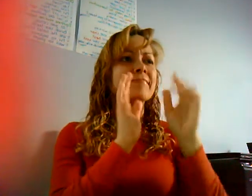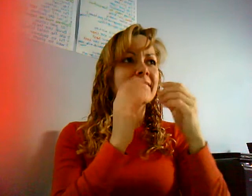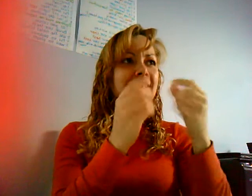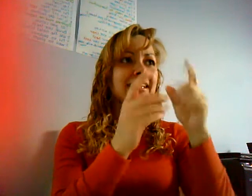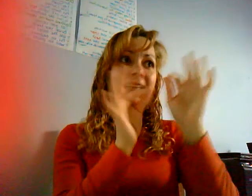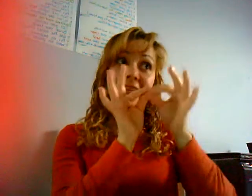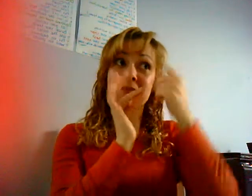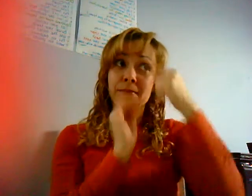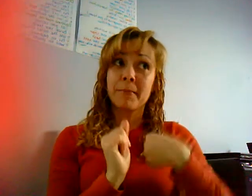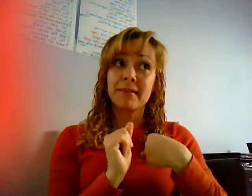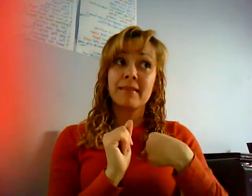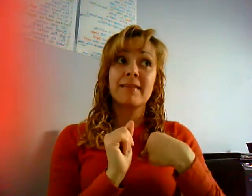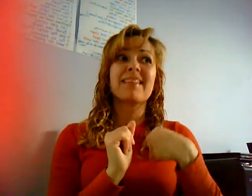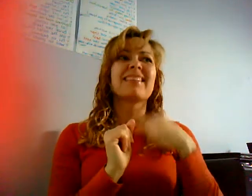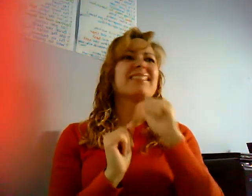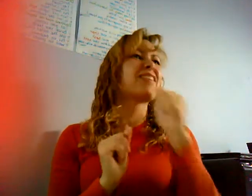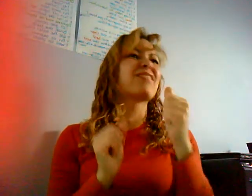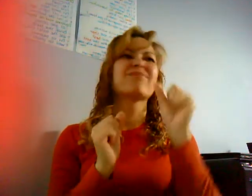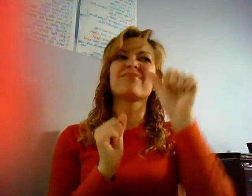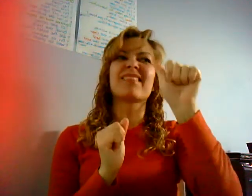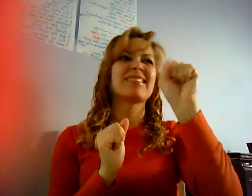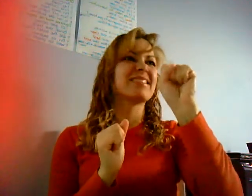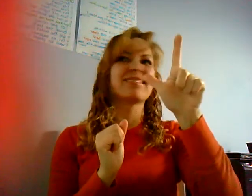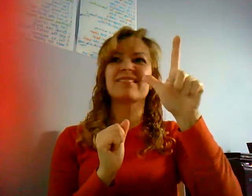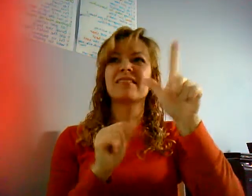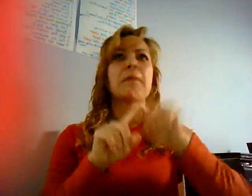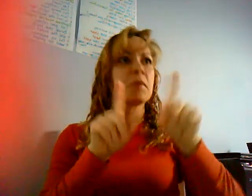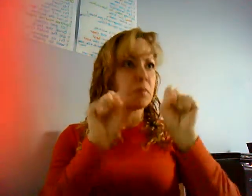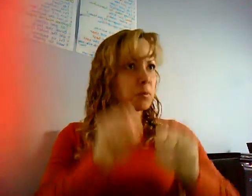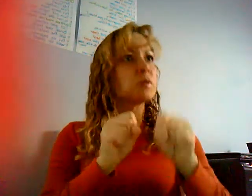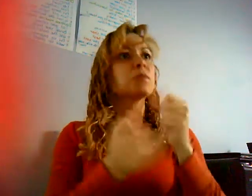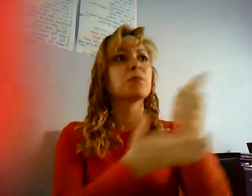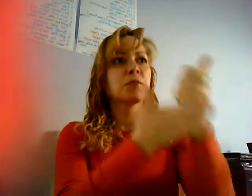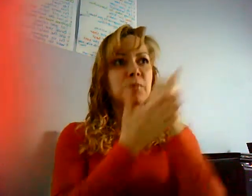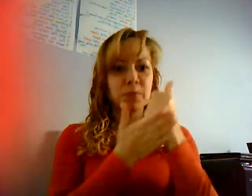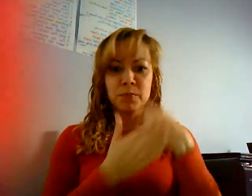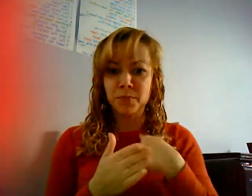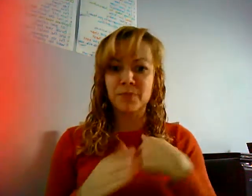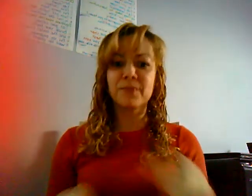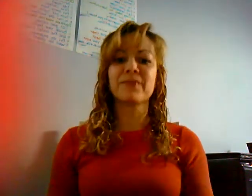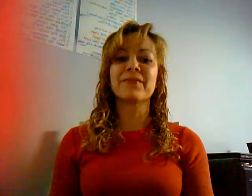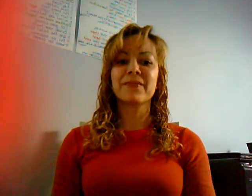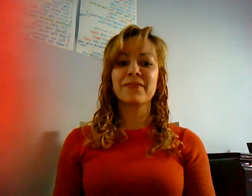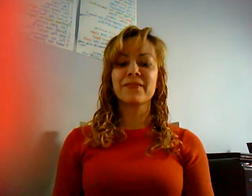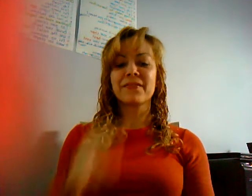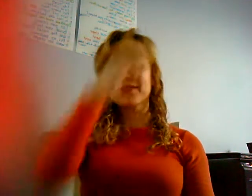them ASL, and I taught them, how to interpret for me. They didn't really know a lot, but they tried to help me.